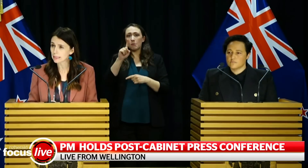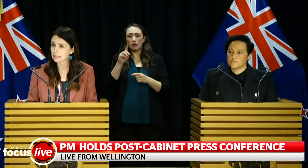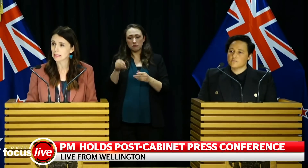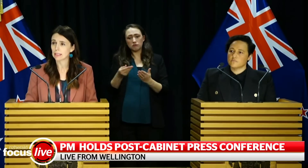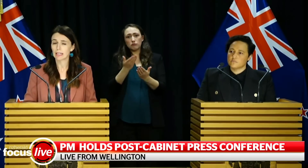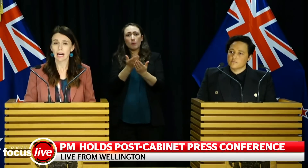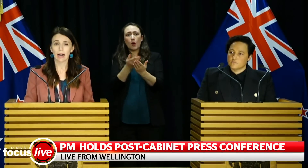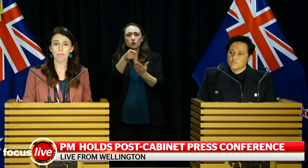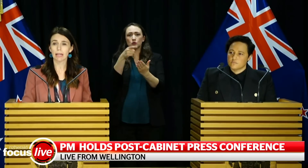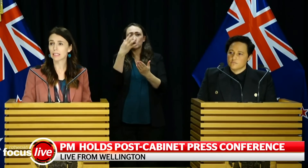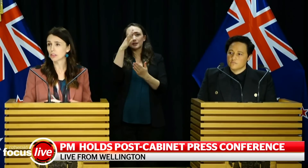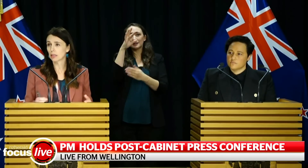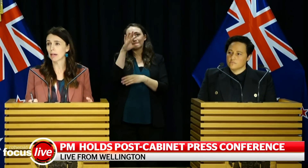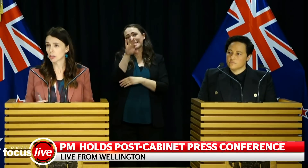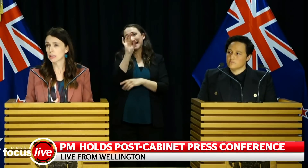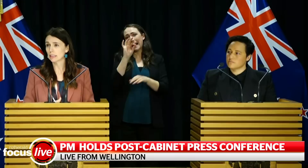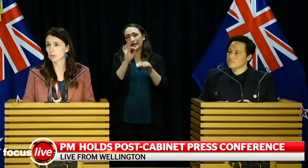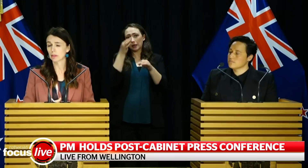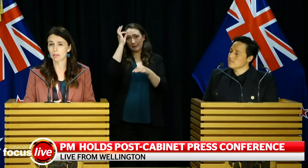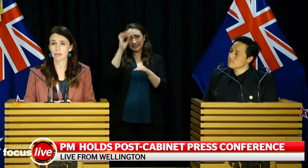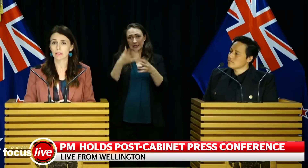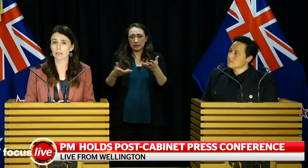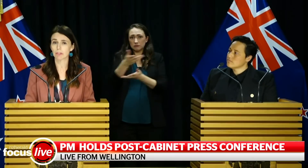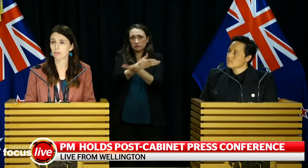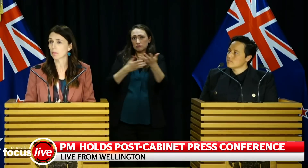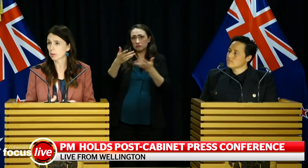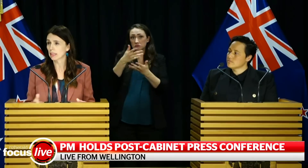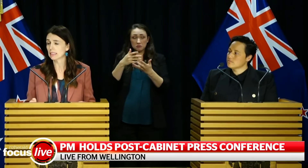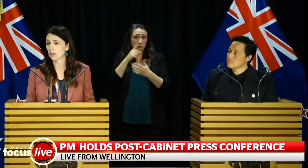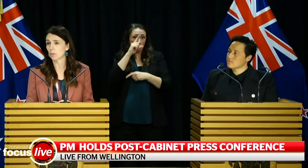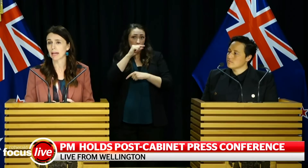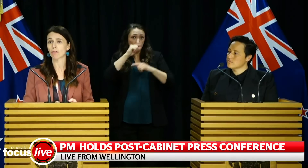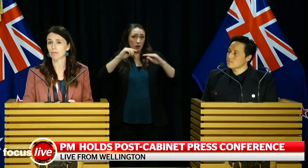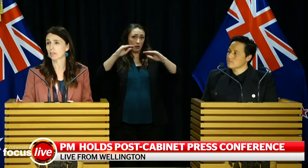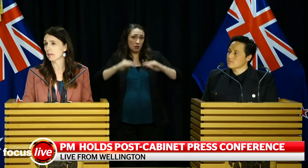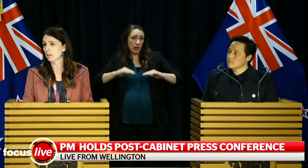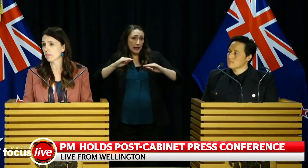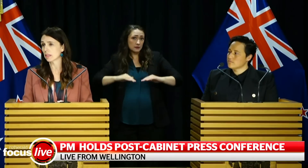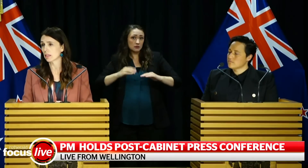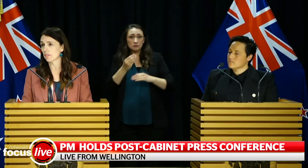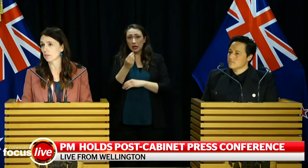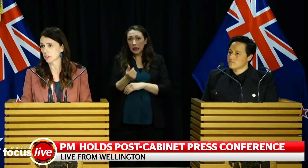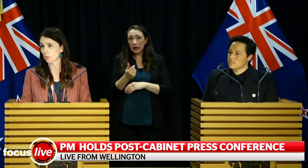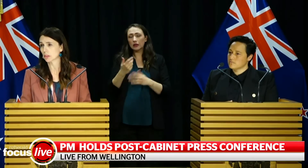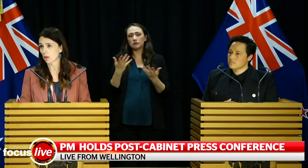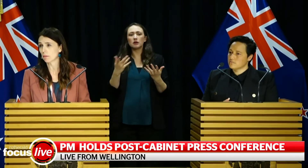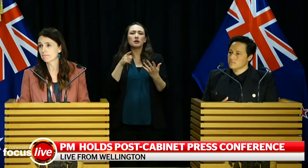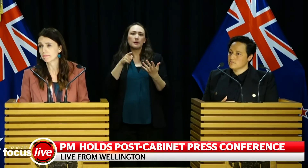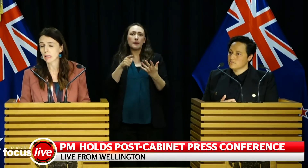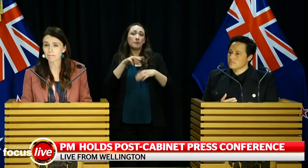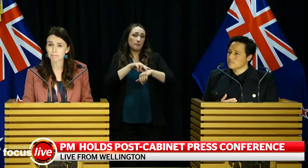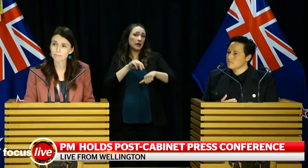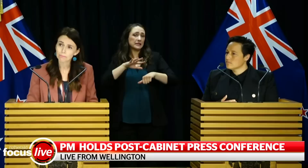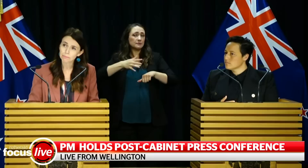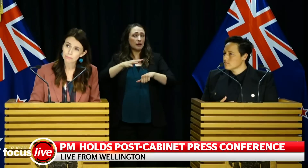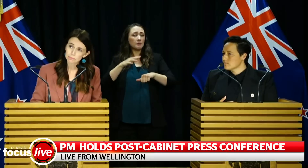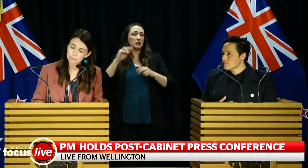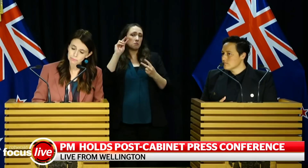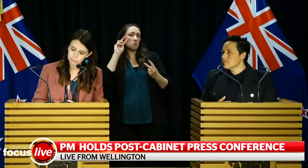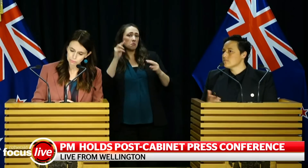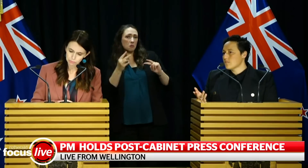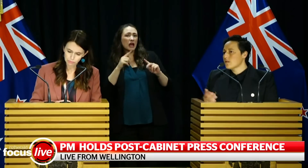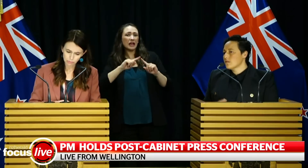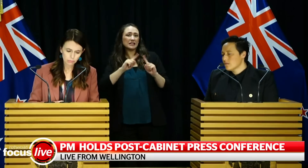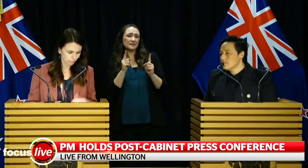open mind. But as you can imagine, yes, there is a view from the police that it would be helpful for them if the threshold was lower. Where does the 30,000